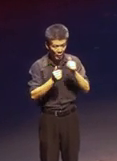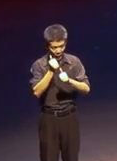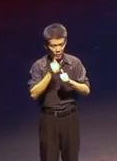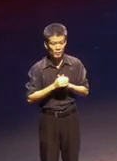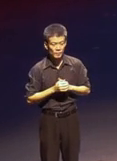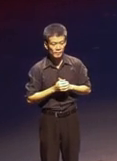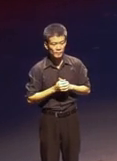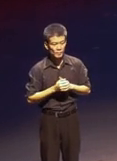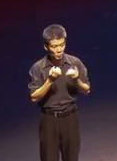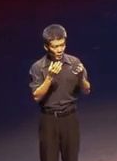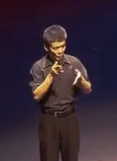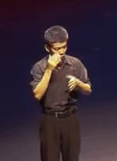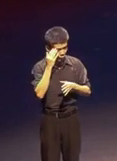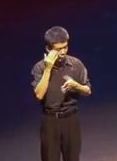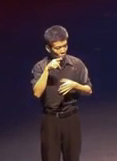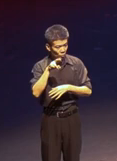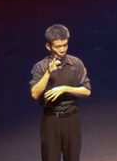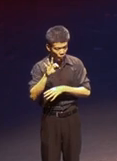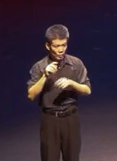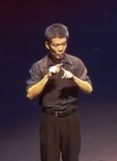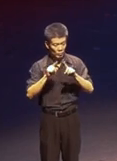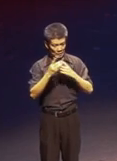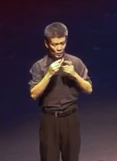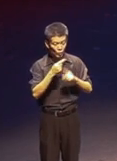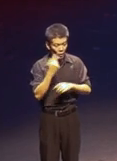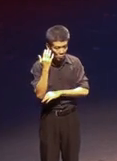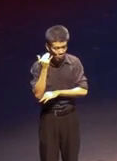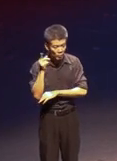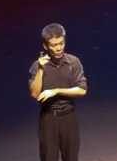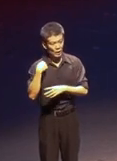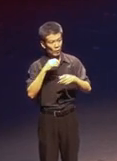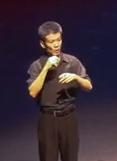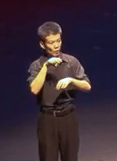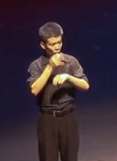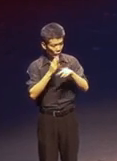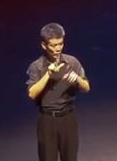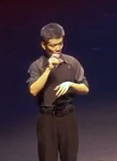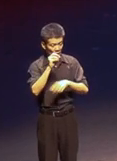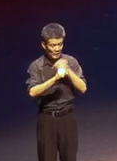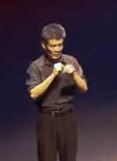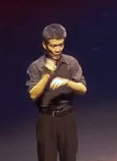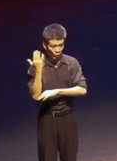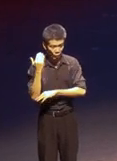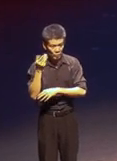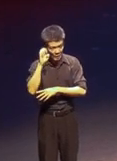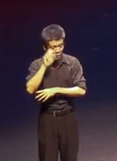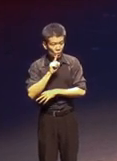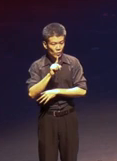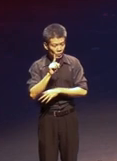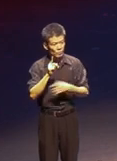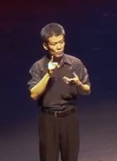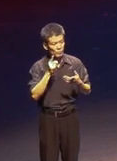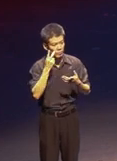best. As many of you know, that Prof is very dear to us because he was our founder 30 years ago. So he really wanted to